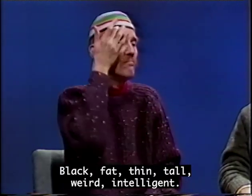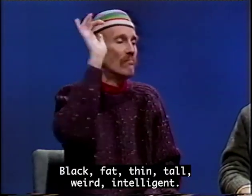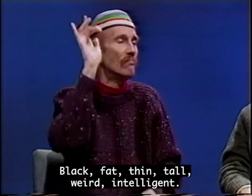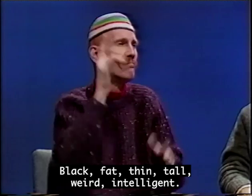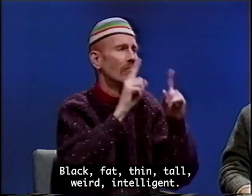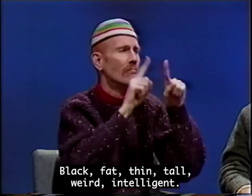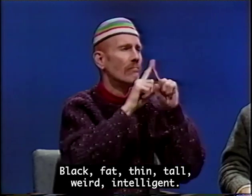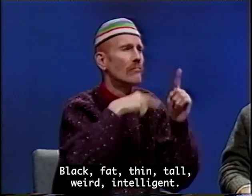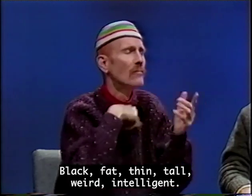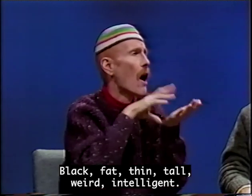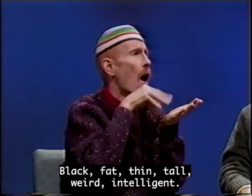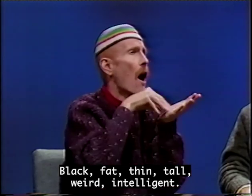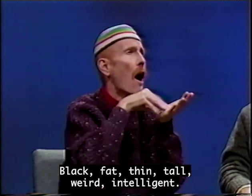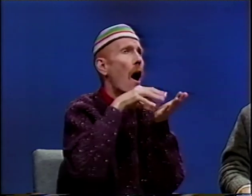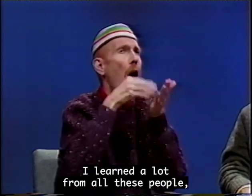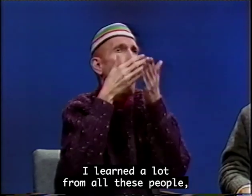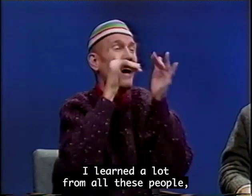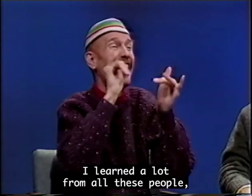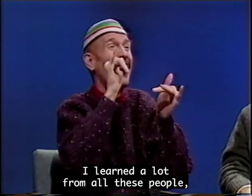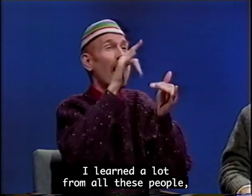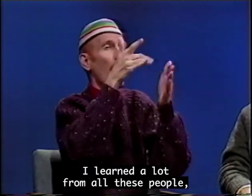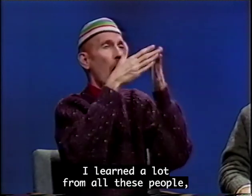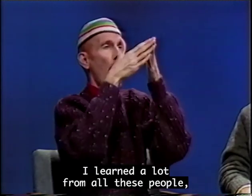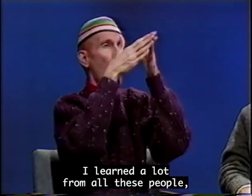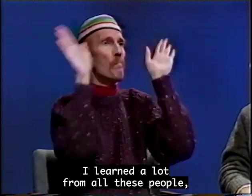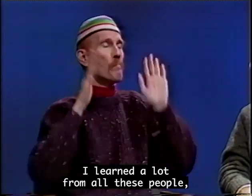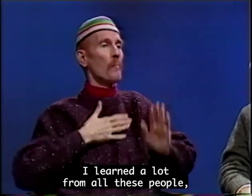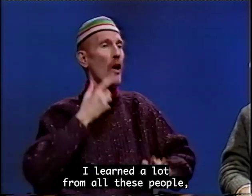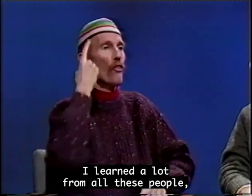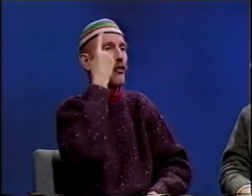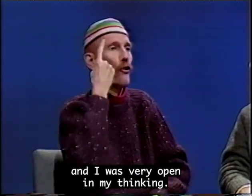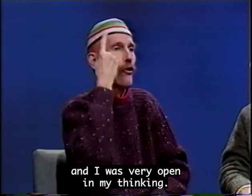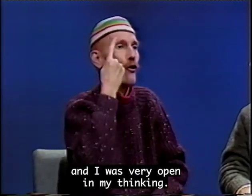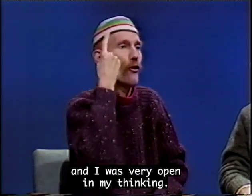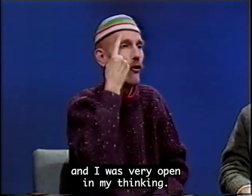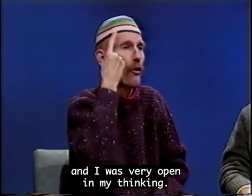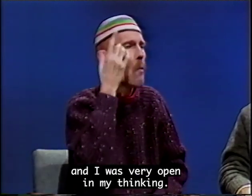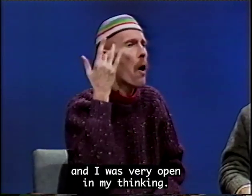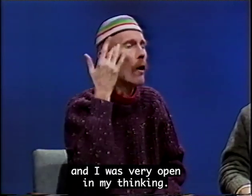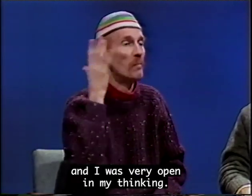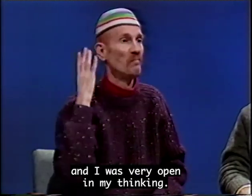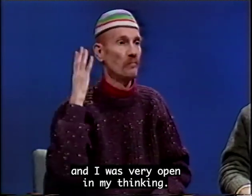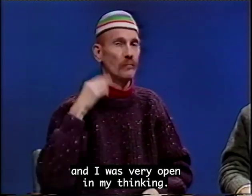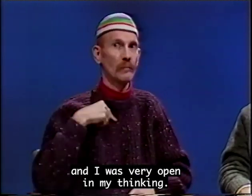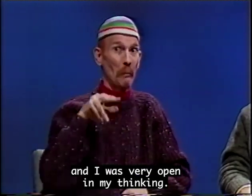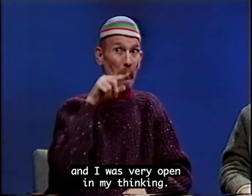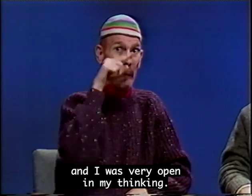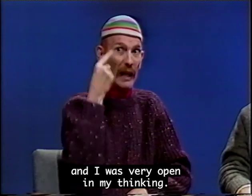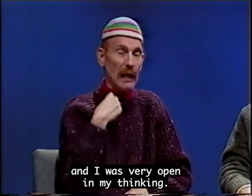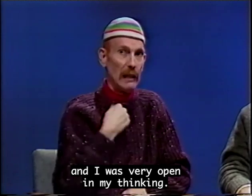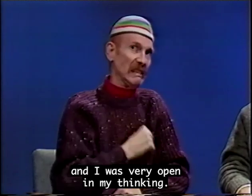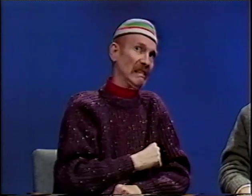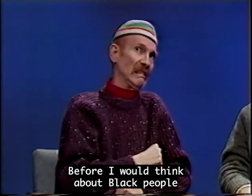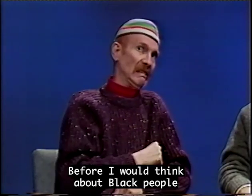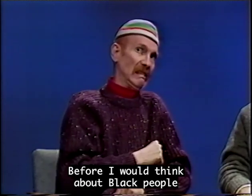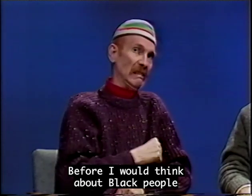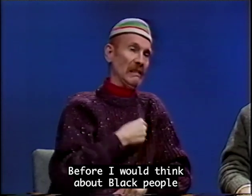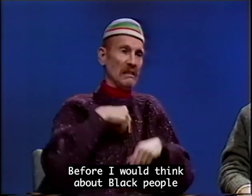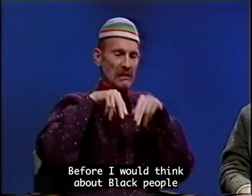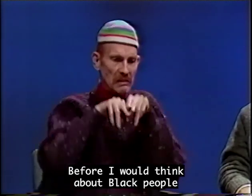weird, intelligent. I learned a lot from all these people. And I was very open in my thinking. Before, I would think about black